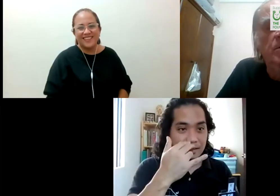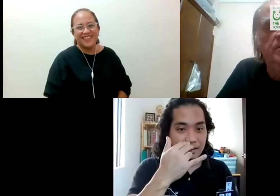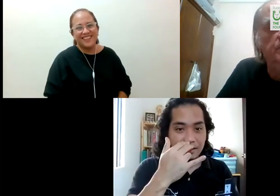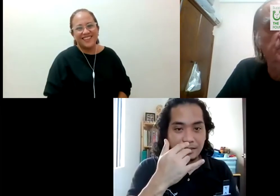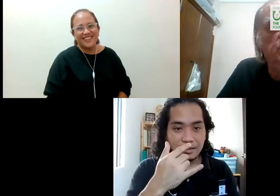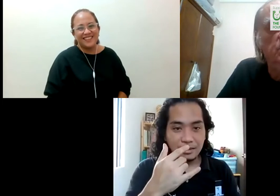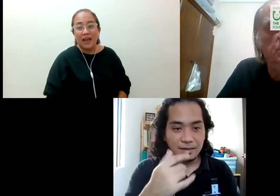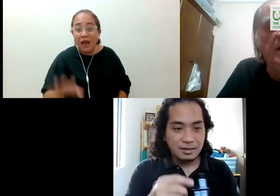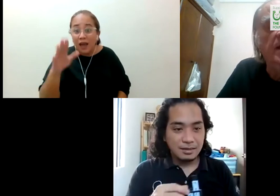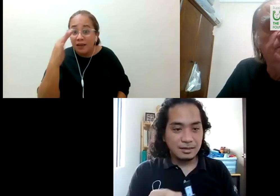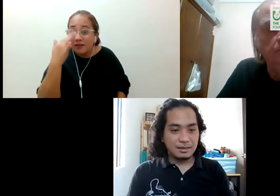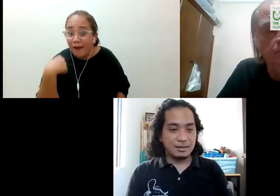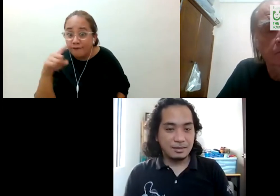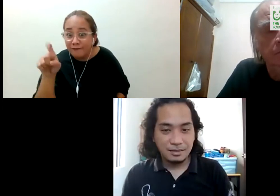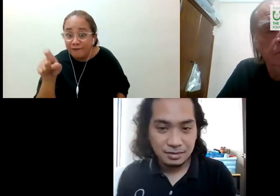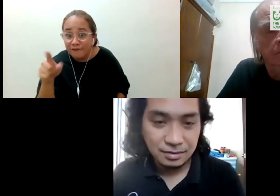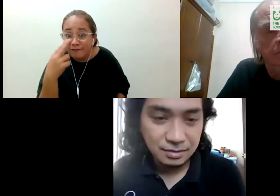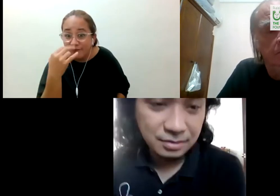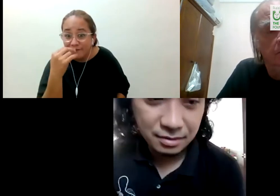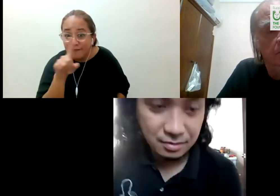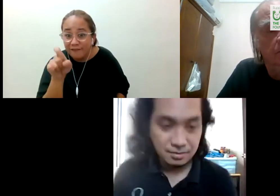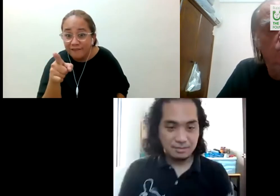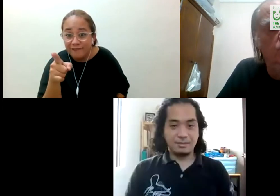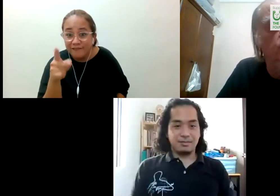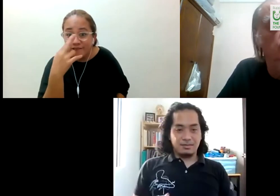Has a question. Nat.